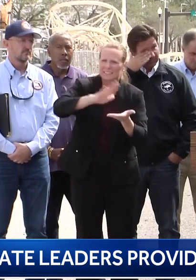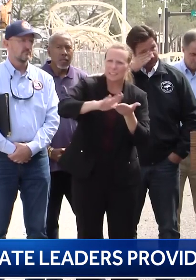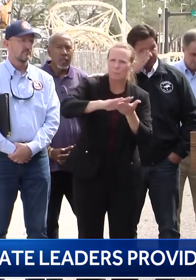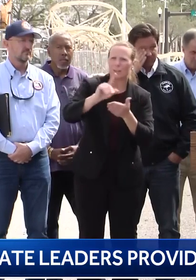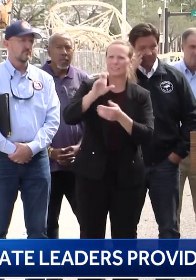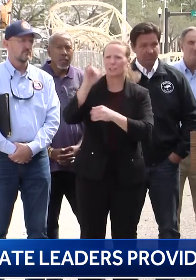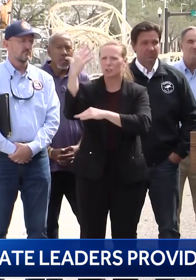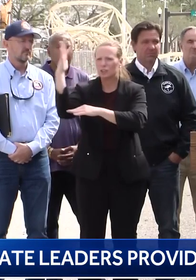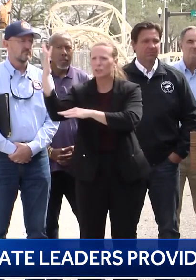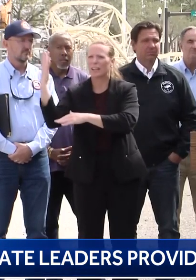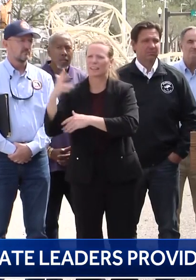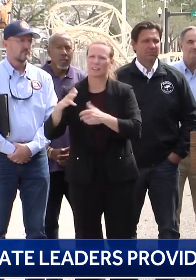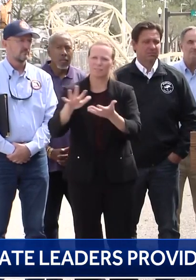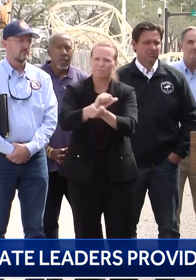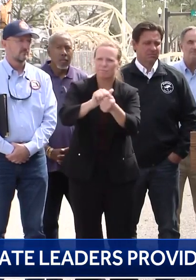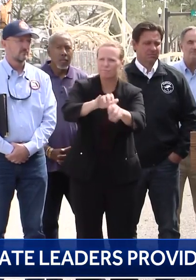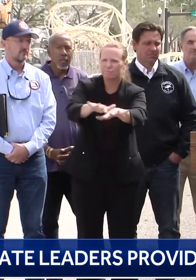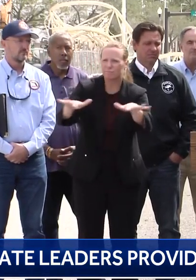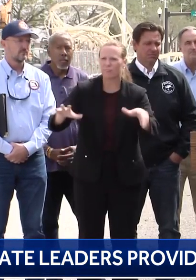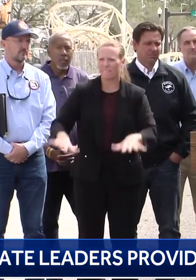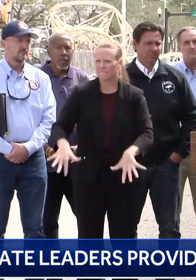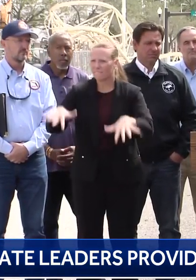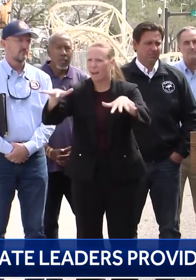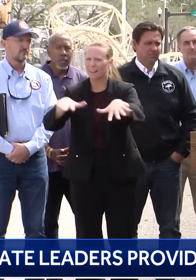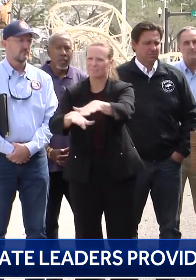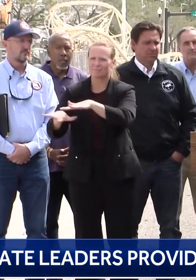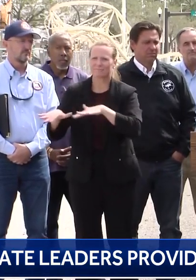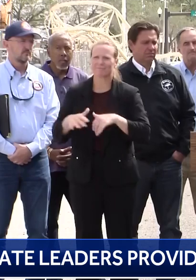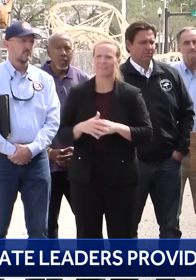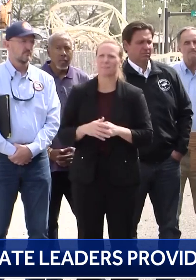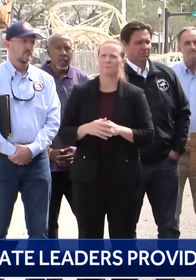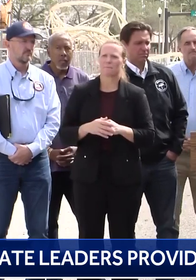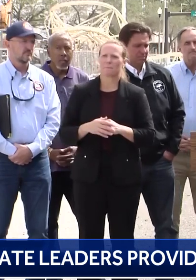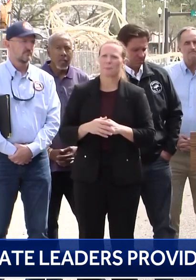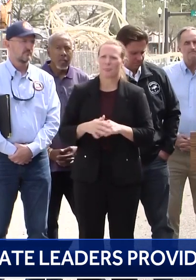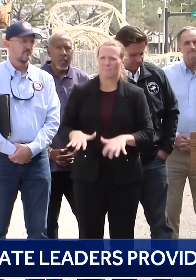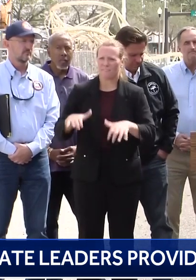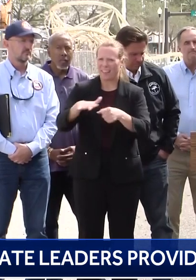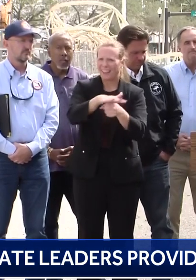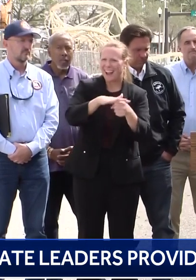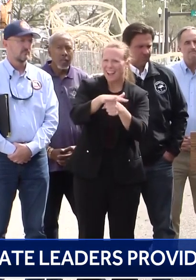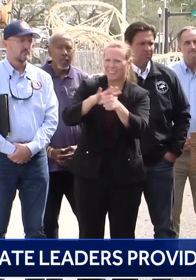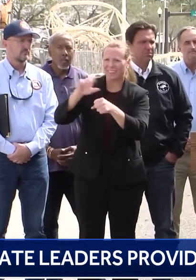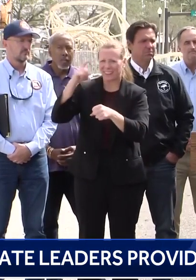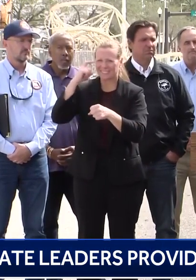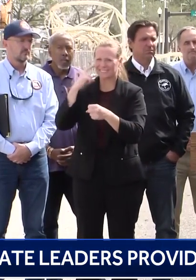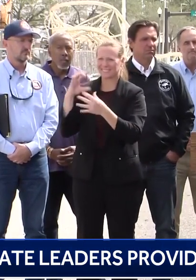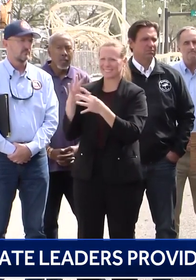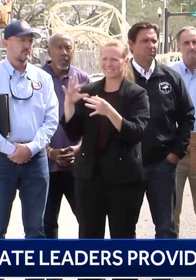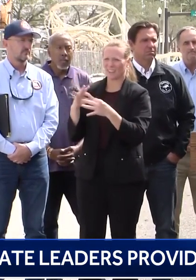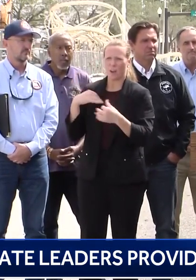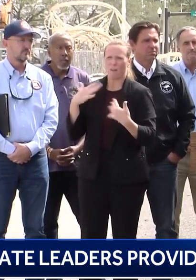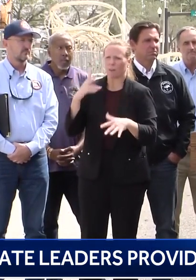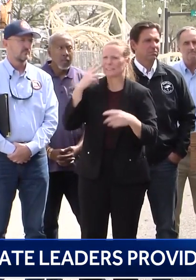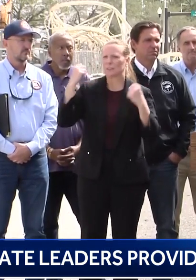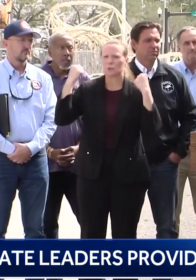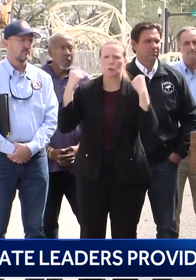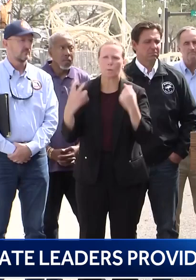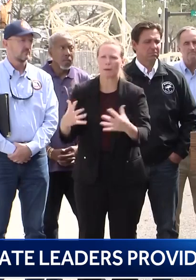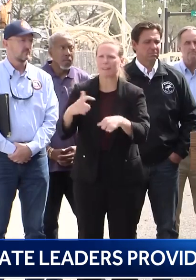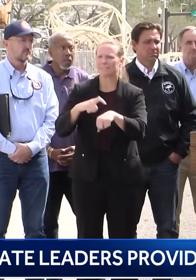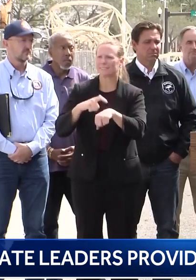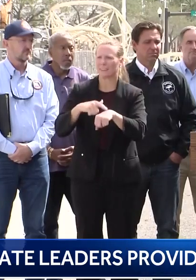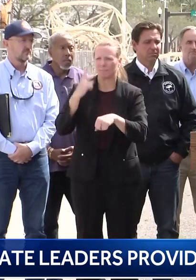bushes, flooded waters, flooded areas, as the governor said. We have seen this too many times where